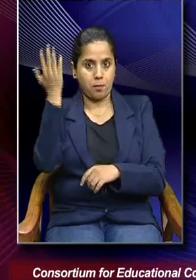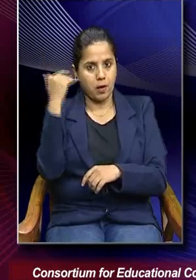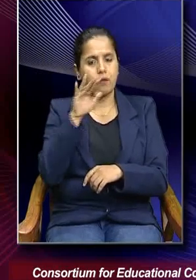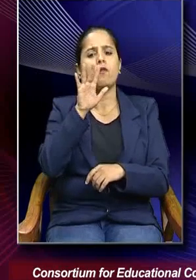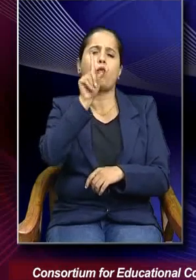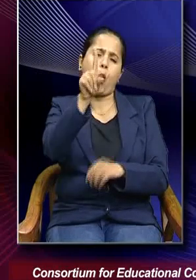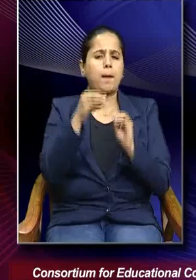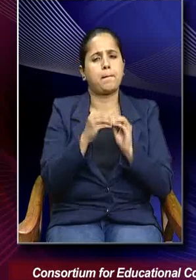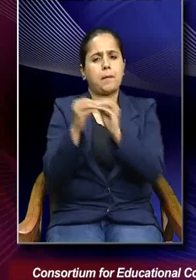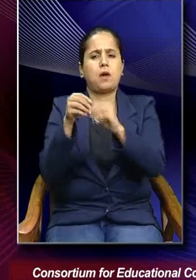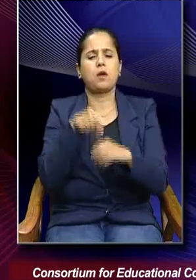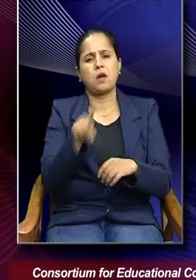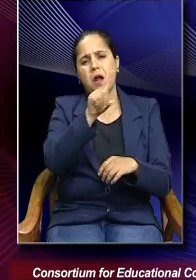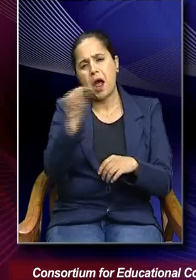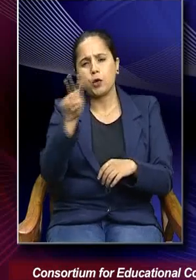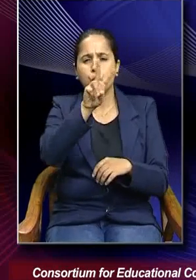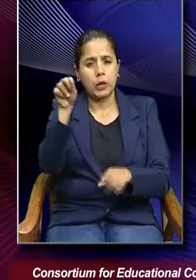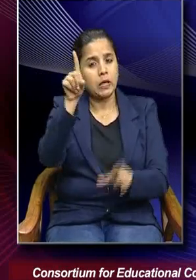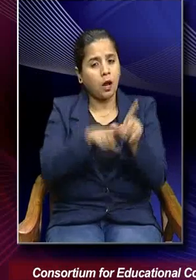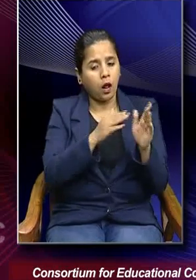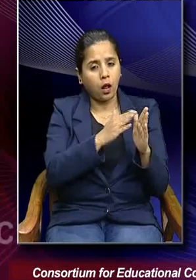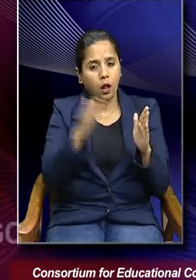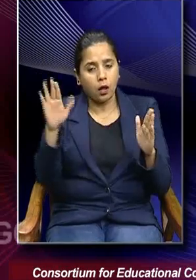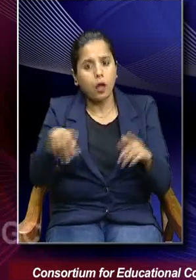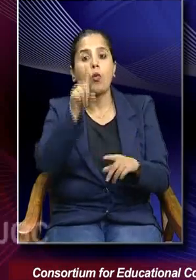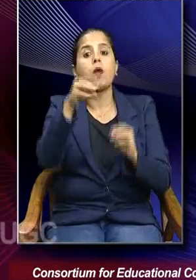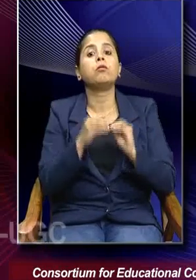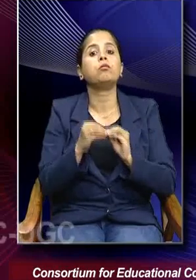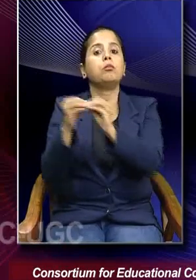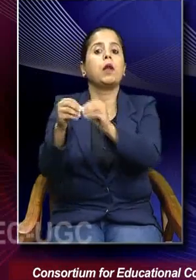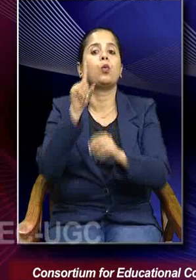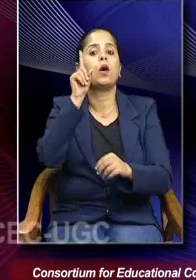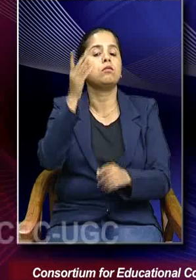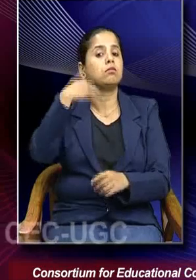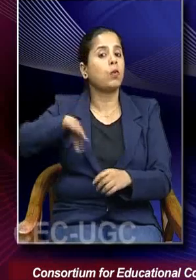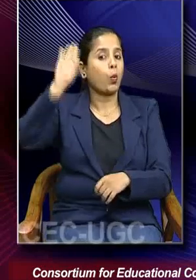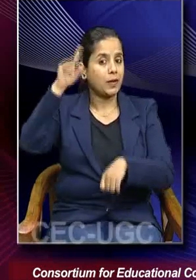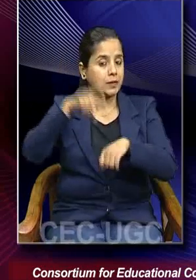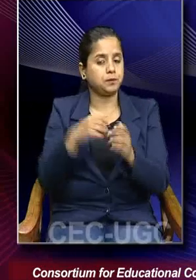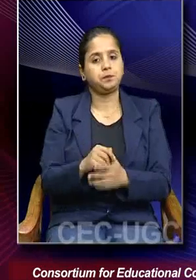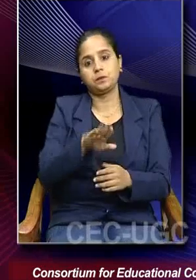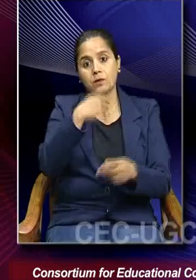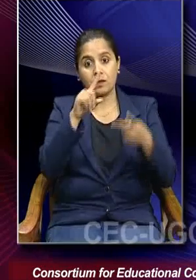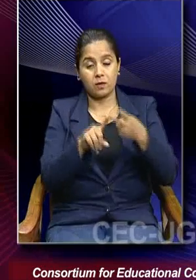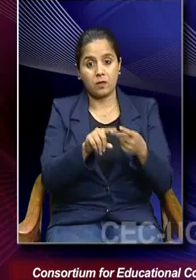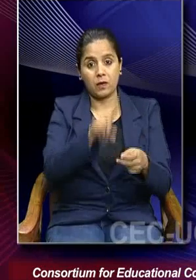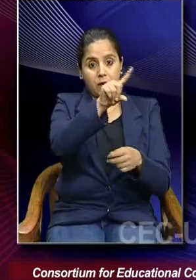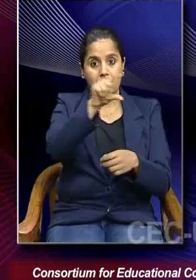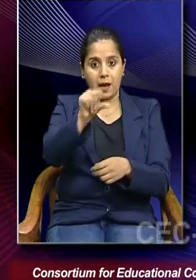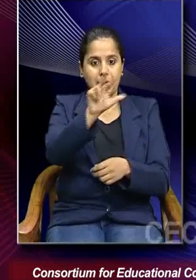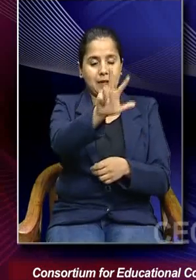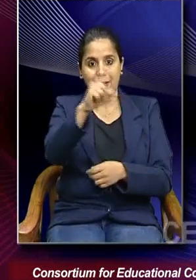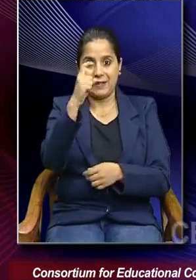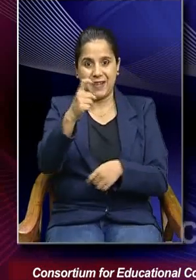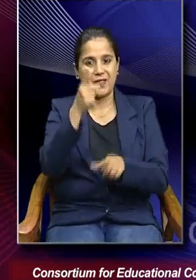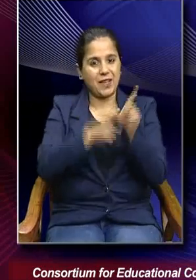almost took us more than 100 or 200 years to reach to be 1 million population. And then we say by 1987,